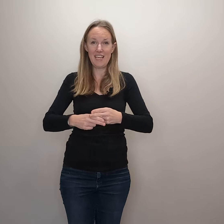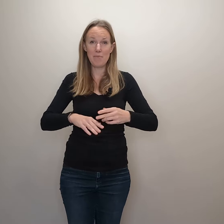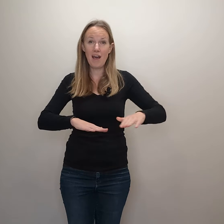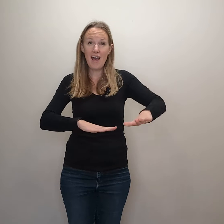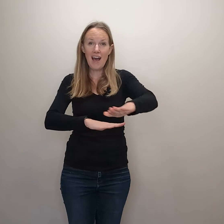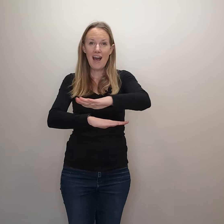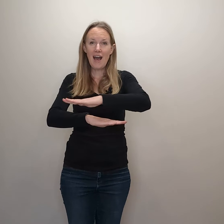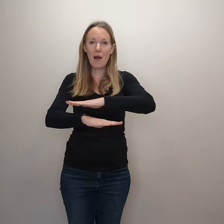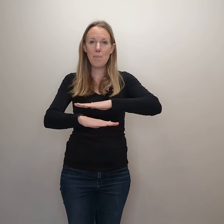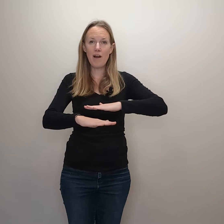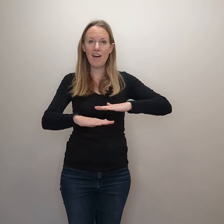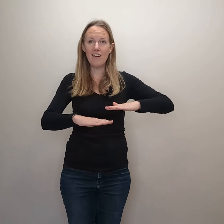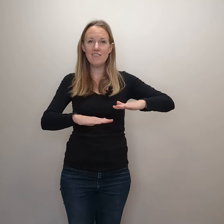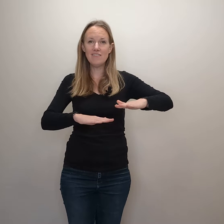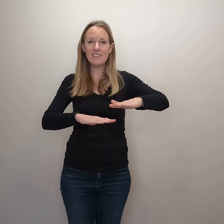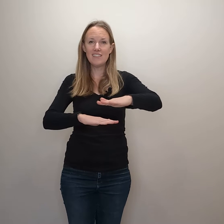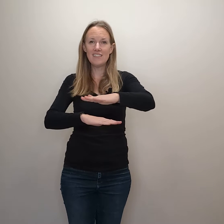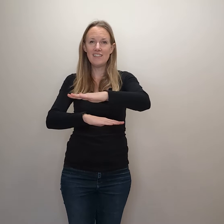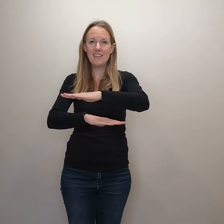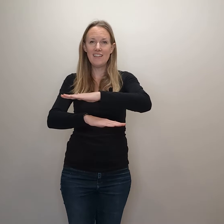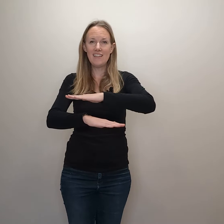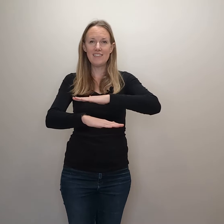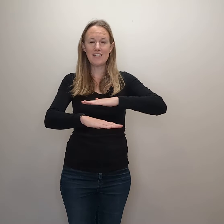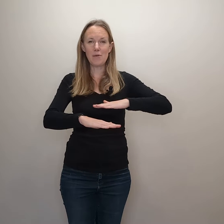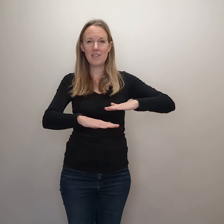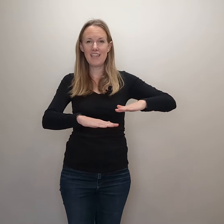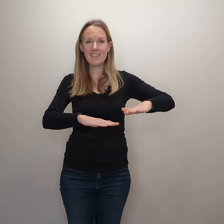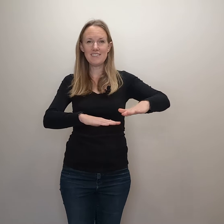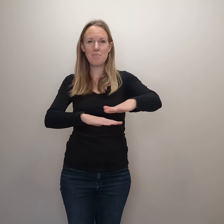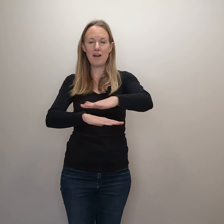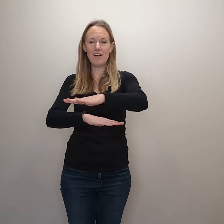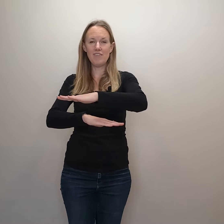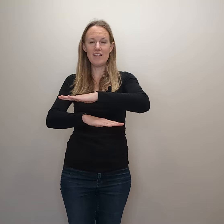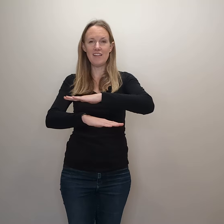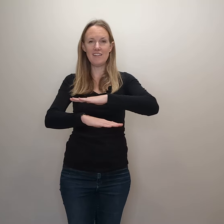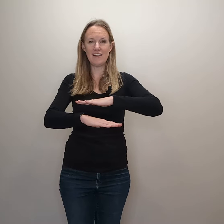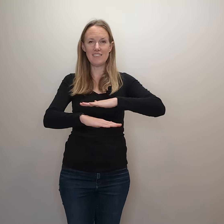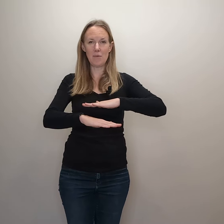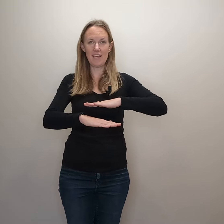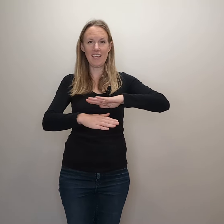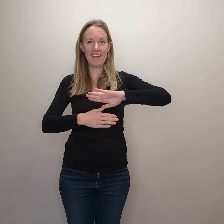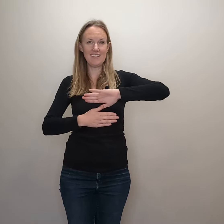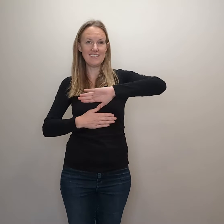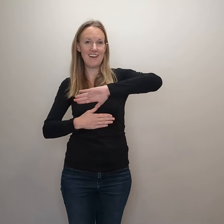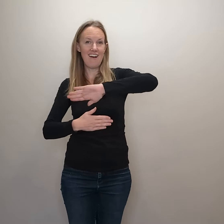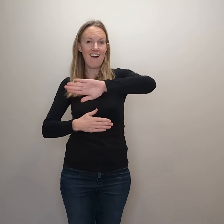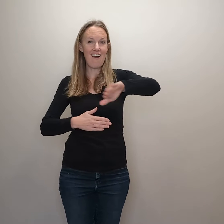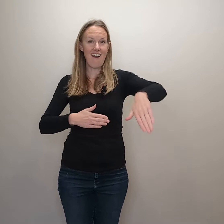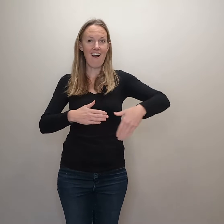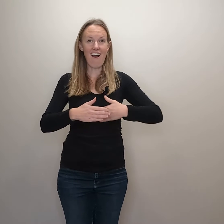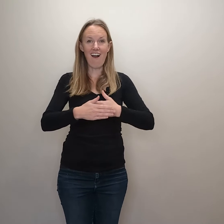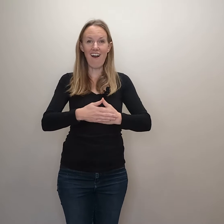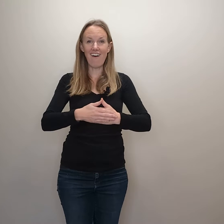Name above. Dominant hand is above the non-dominant hand.